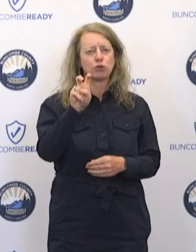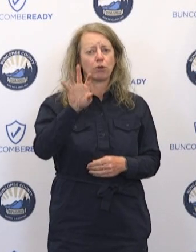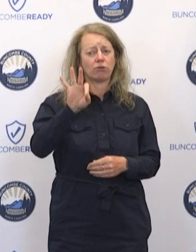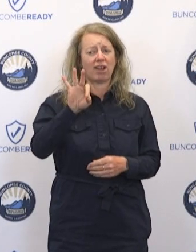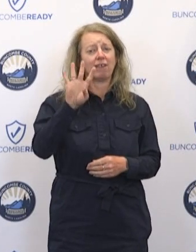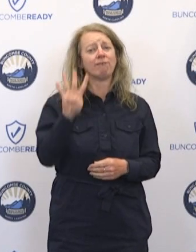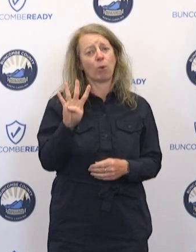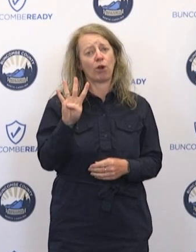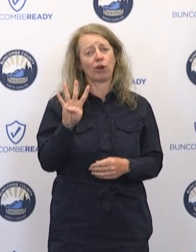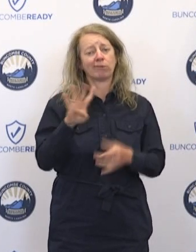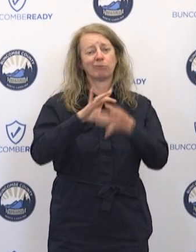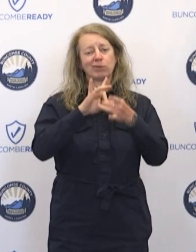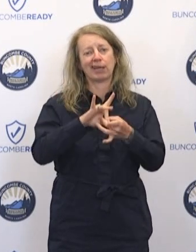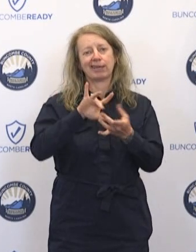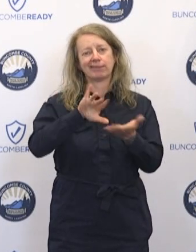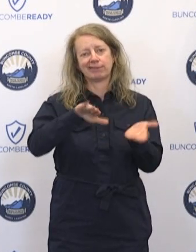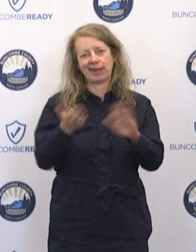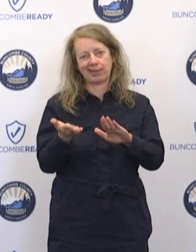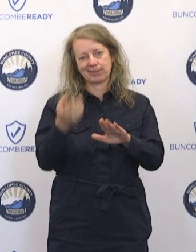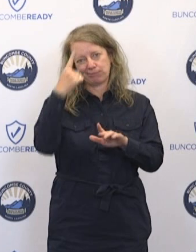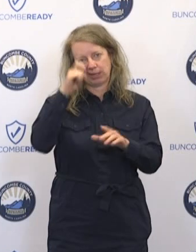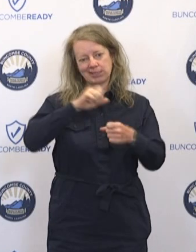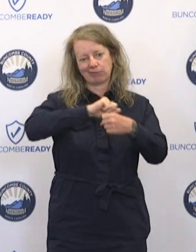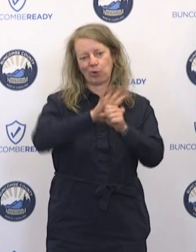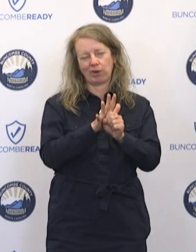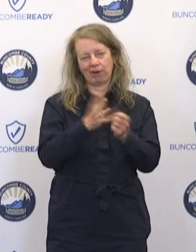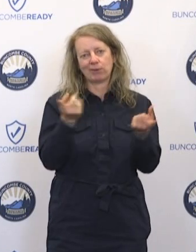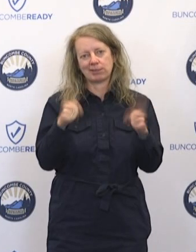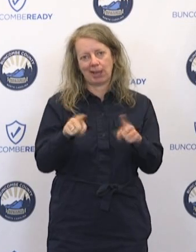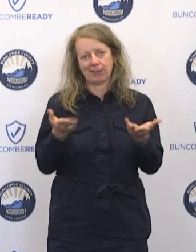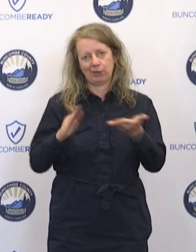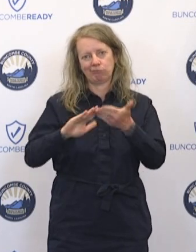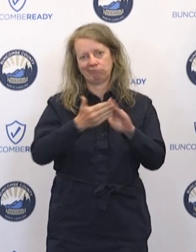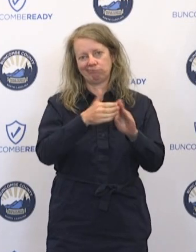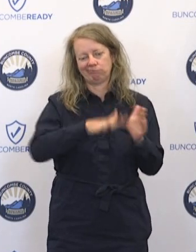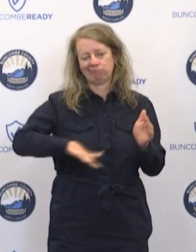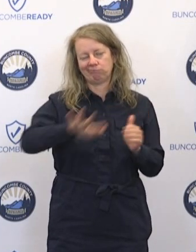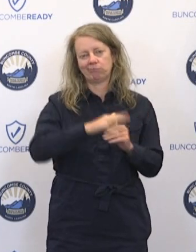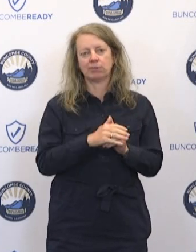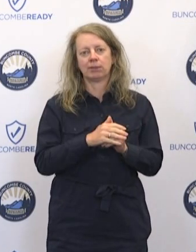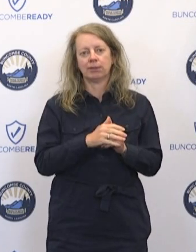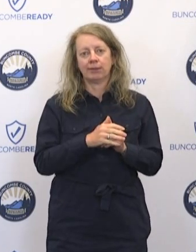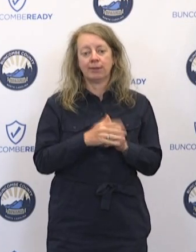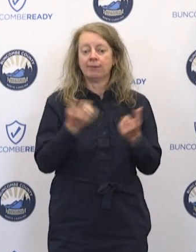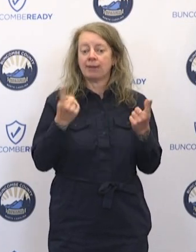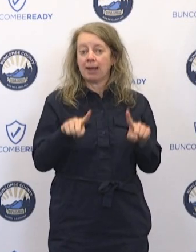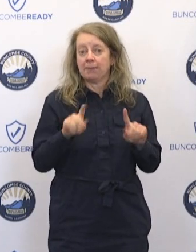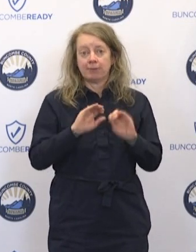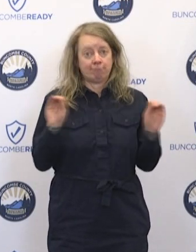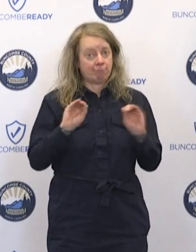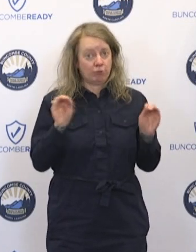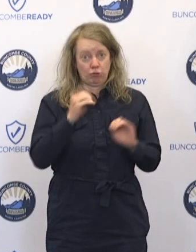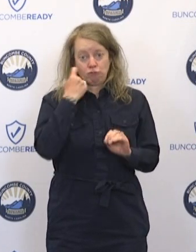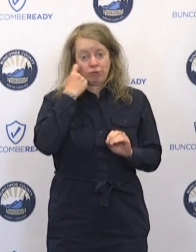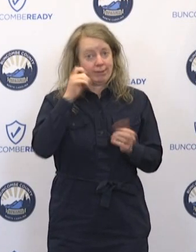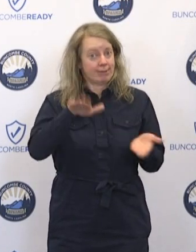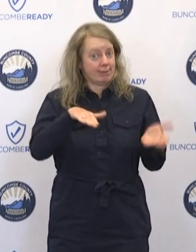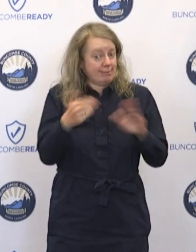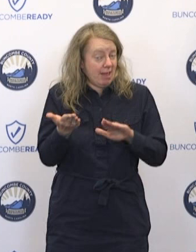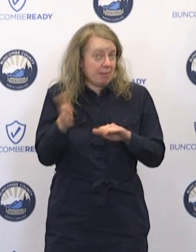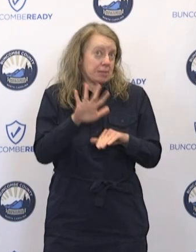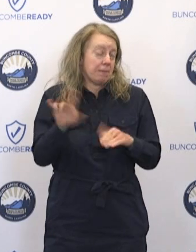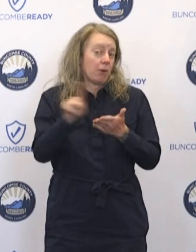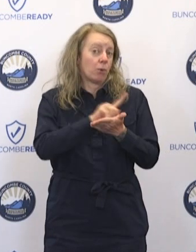294 COVID-related deaths have occurred in our community. While we have not experienced a new COVID-19 related death in